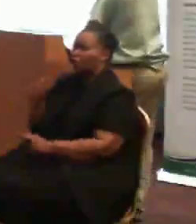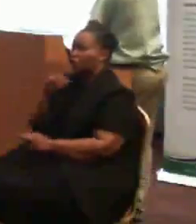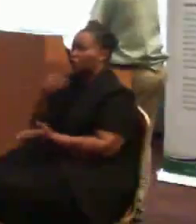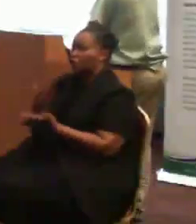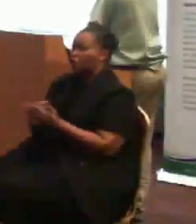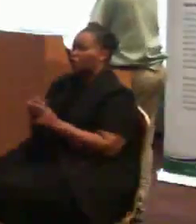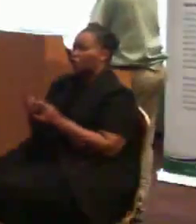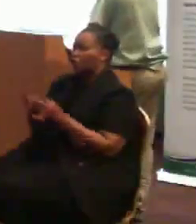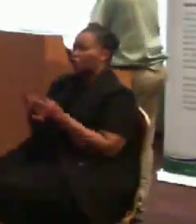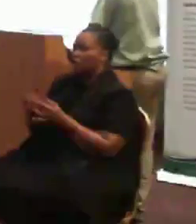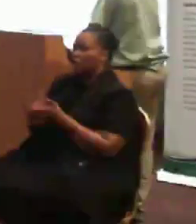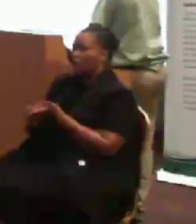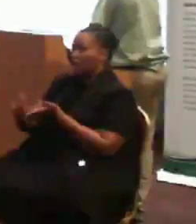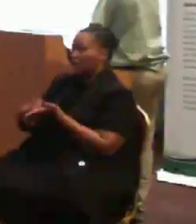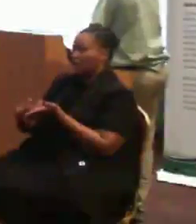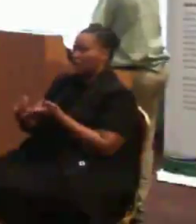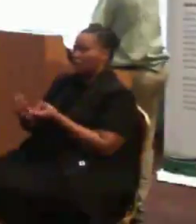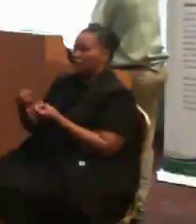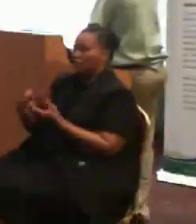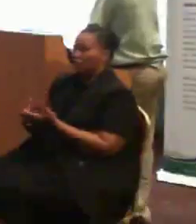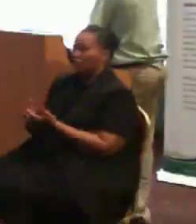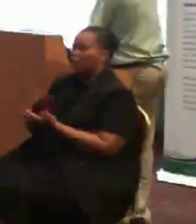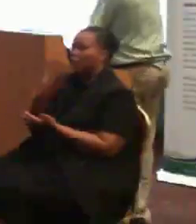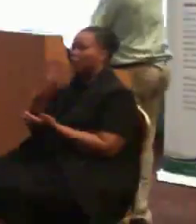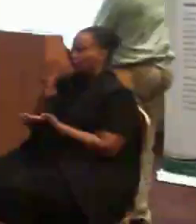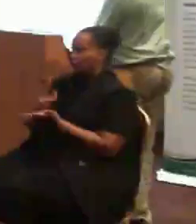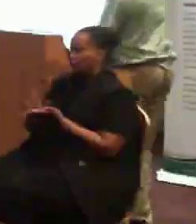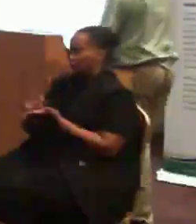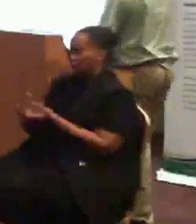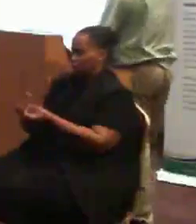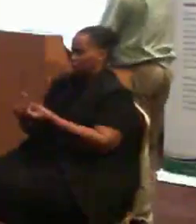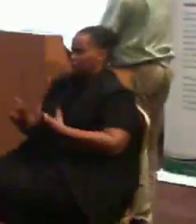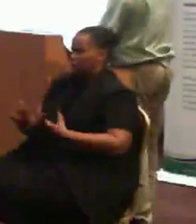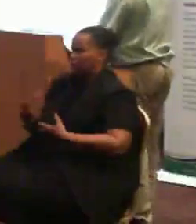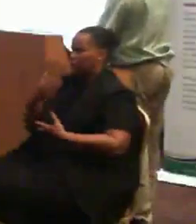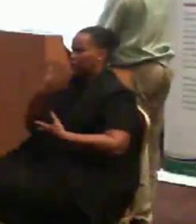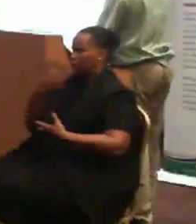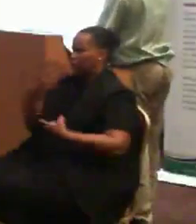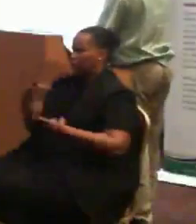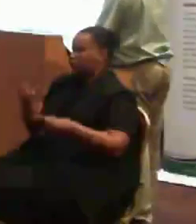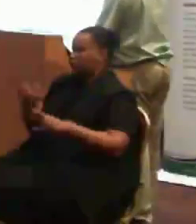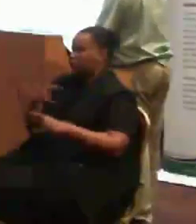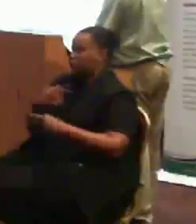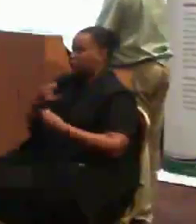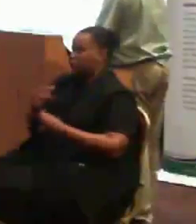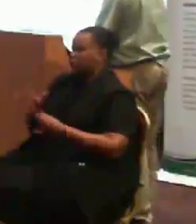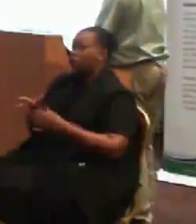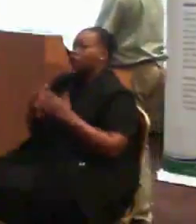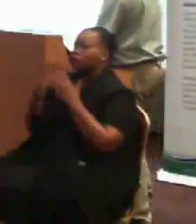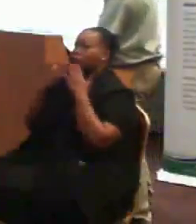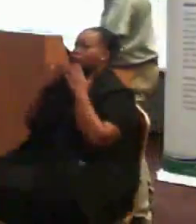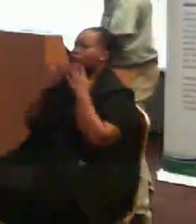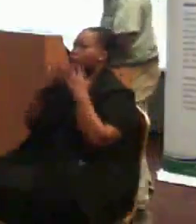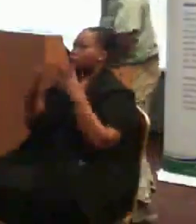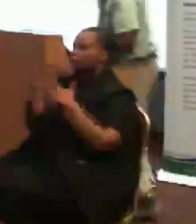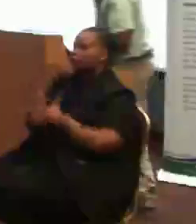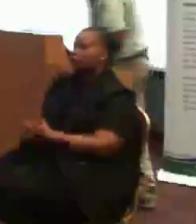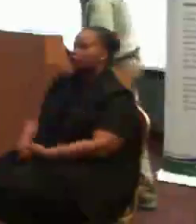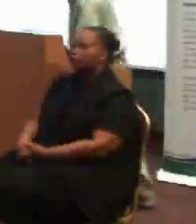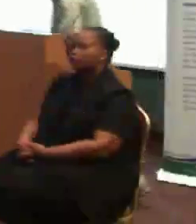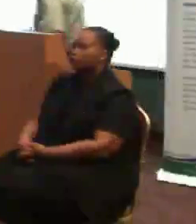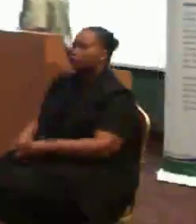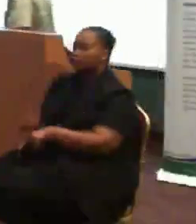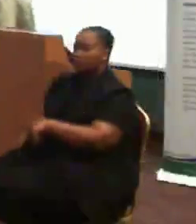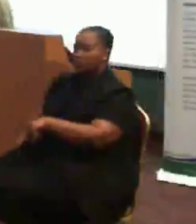provide them in writing. In writing? Yes, in writing. All right, Chairperson, I will do that. Thank you very much. Thank you for your